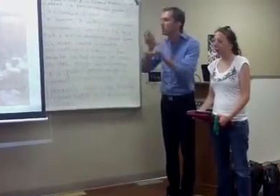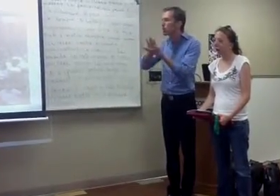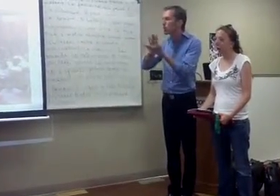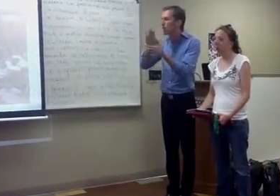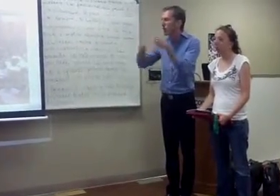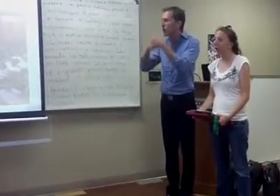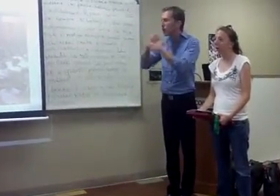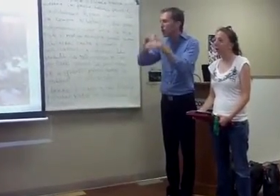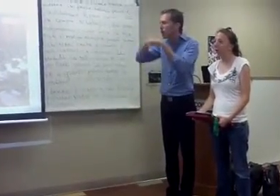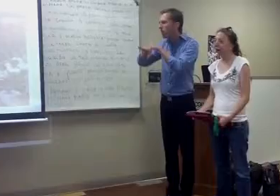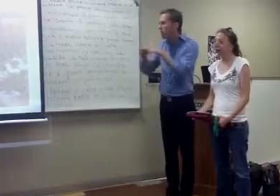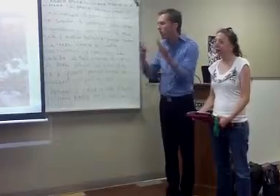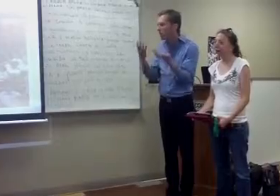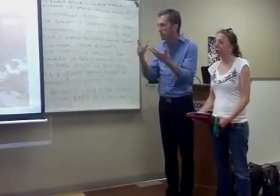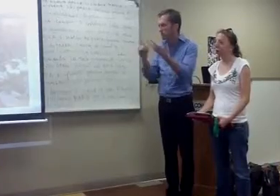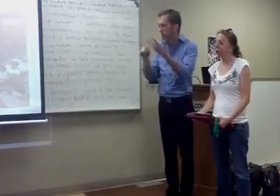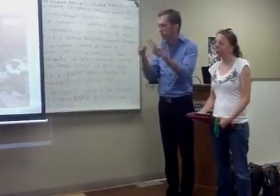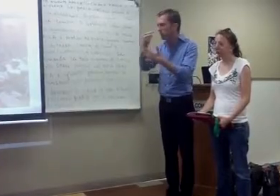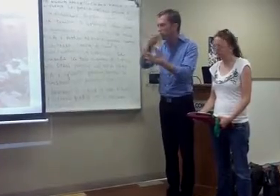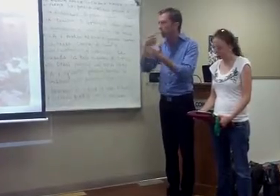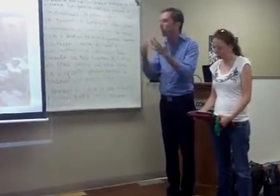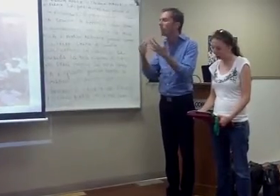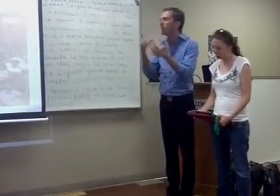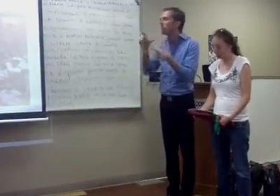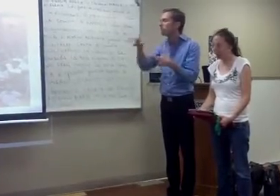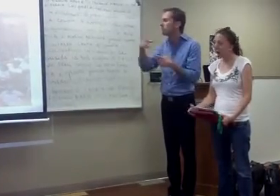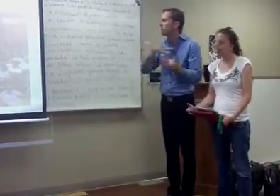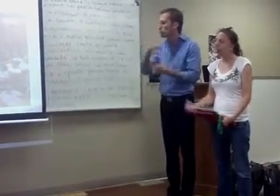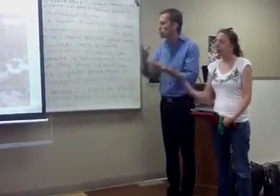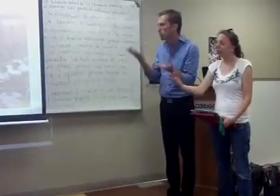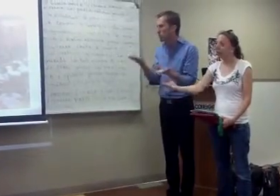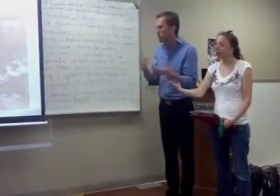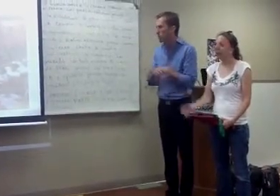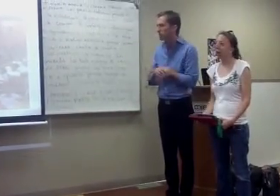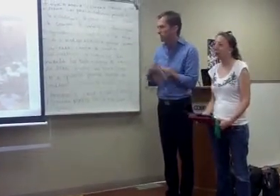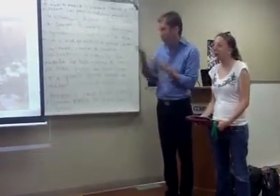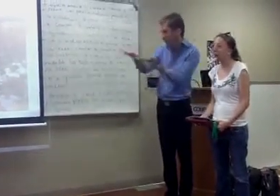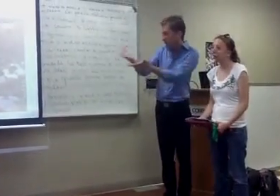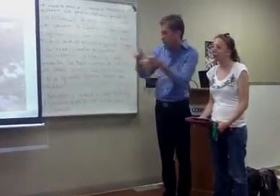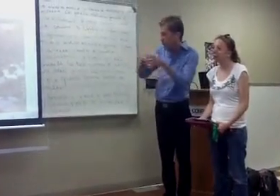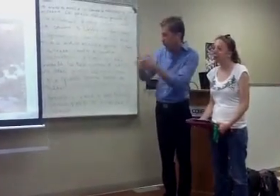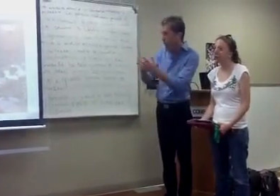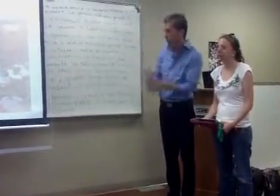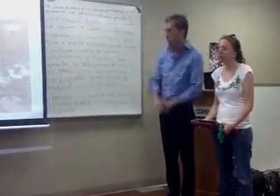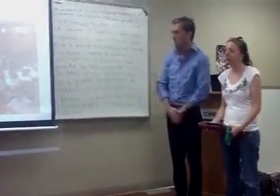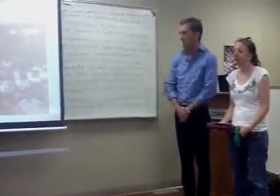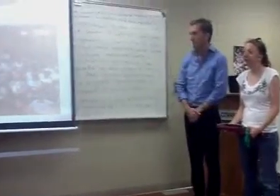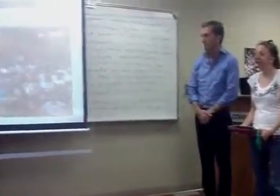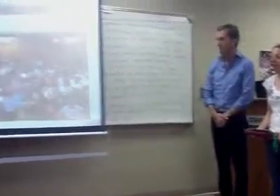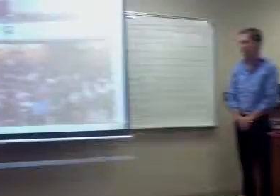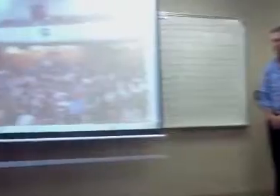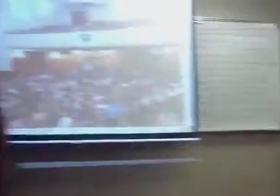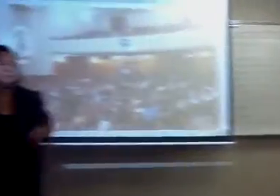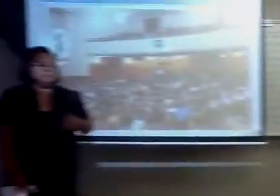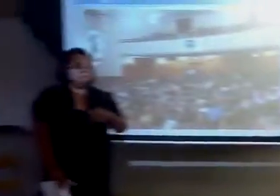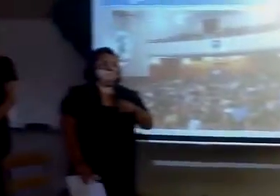you're coming to school, and what your interest is. Let's have you start, young man, first.